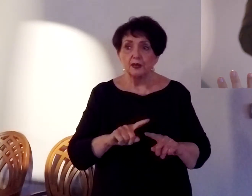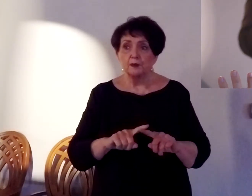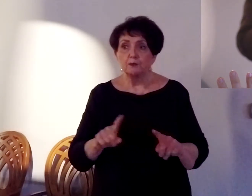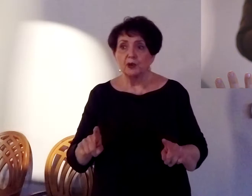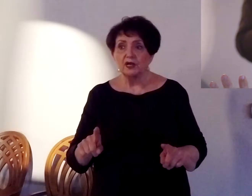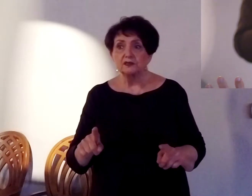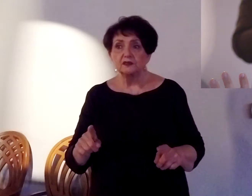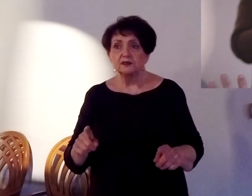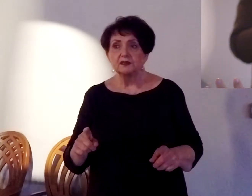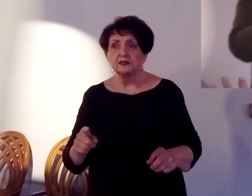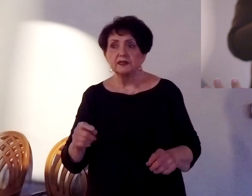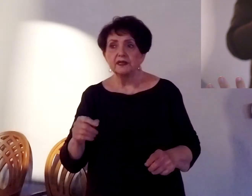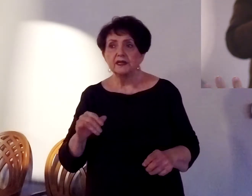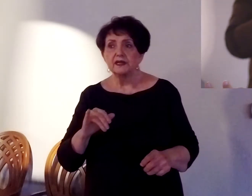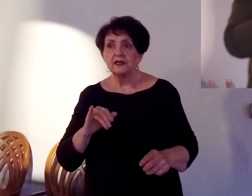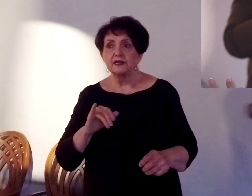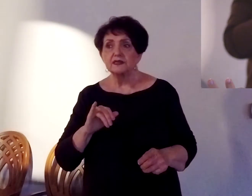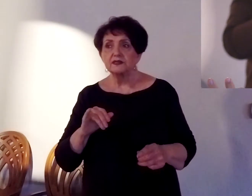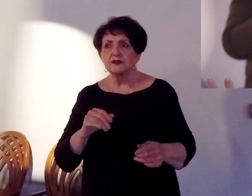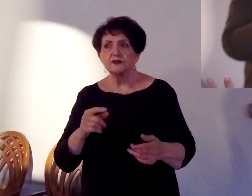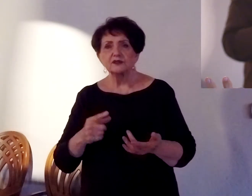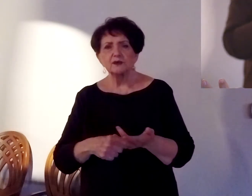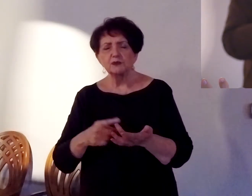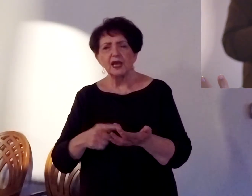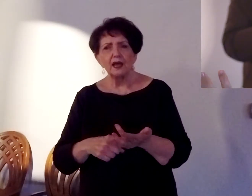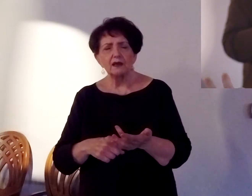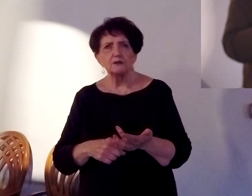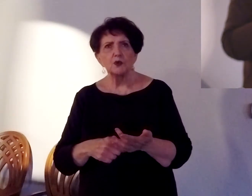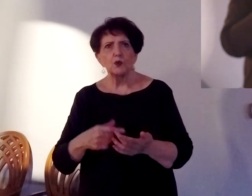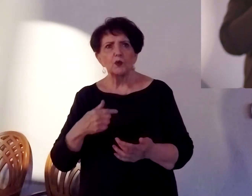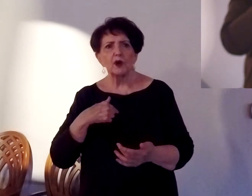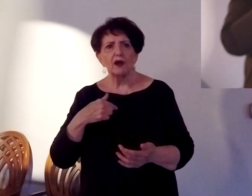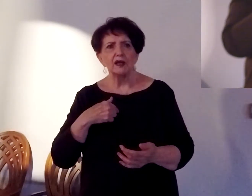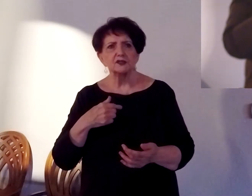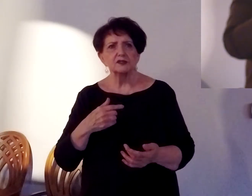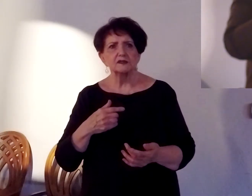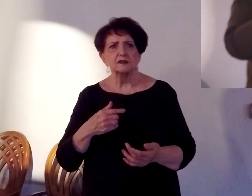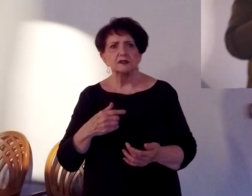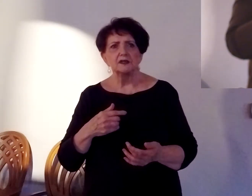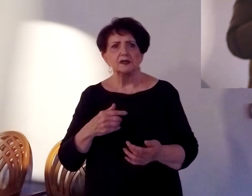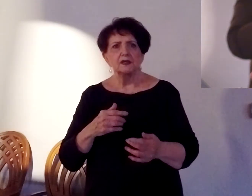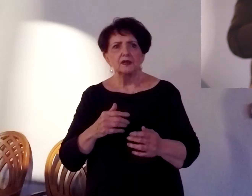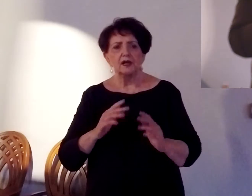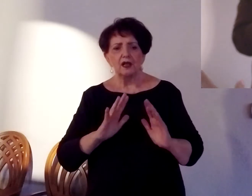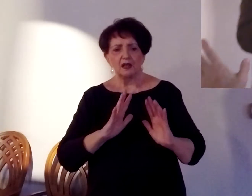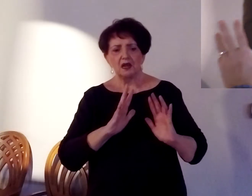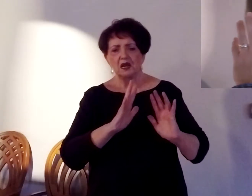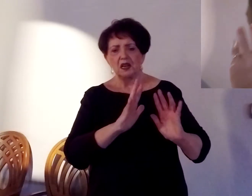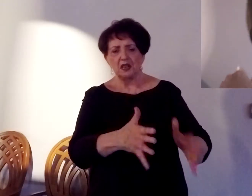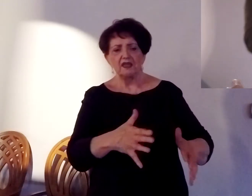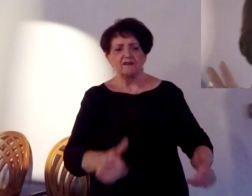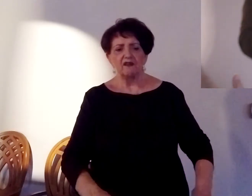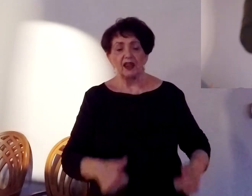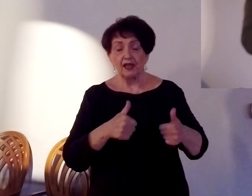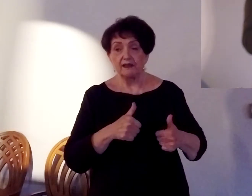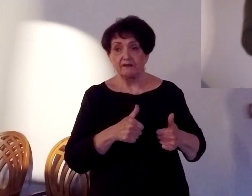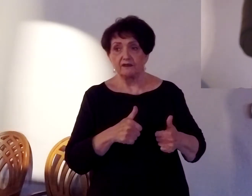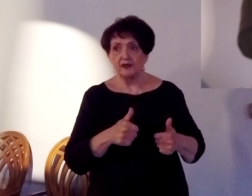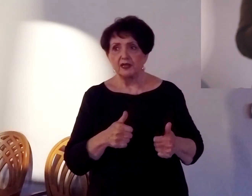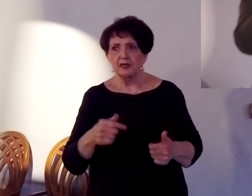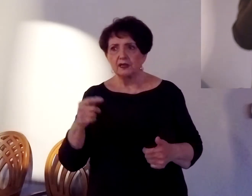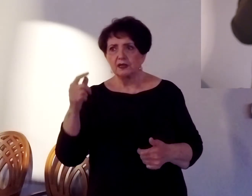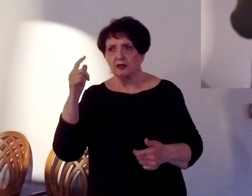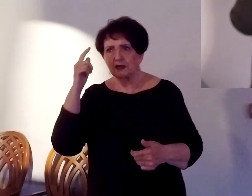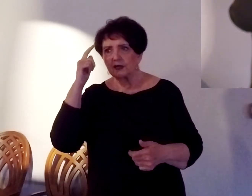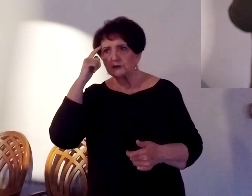time where I check out of life? Is there some, you know, that I become so spiritually minded that I